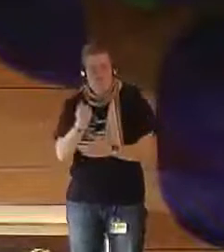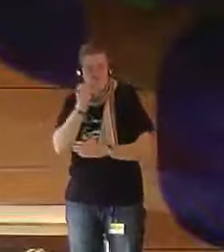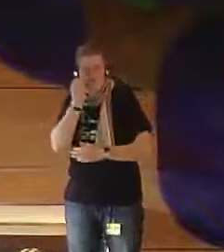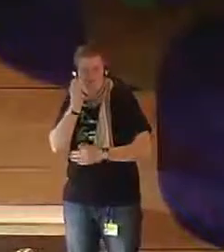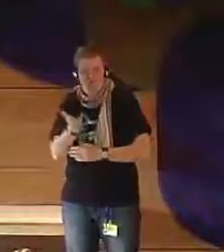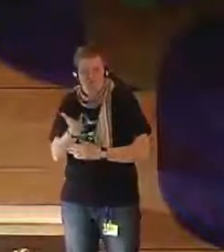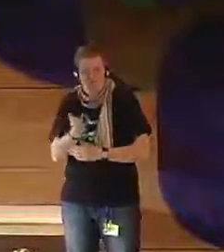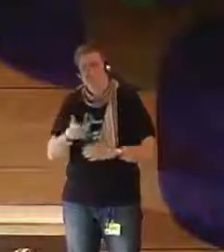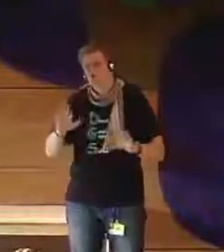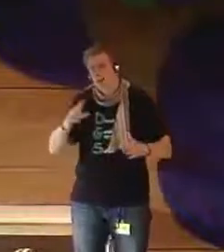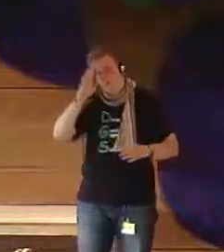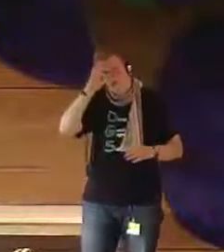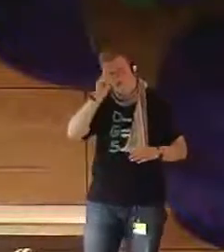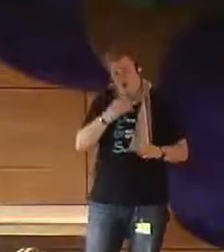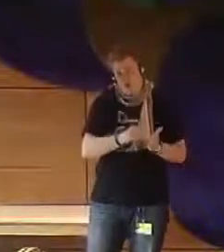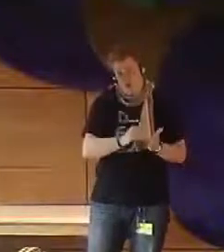can be problematic.